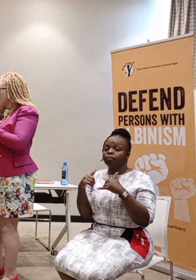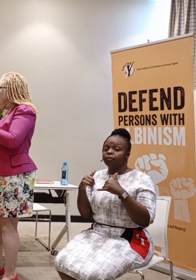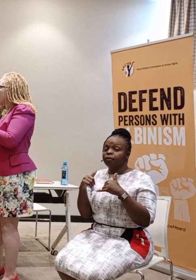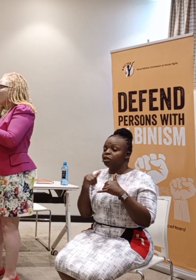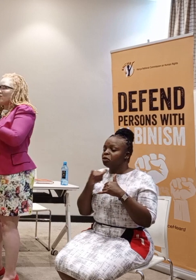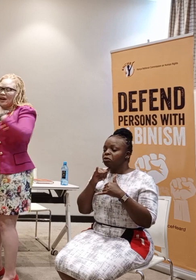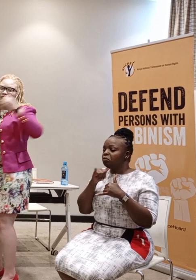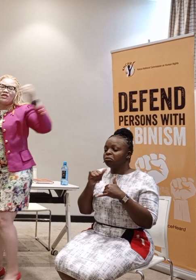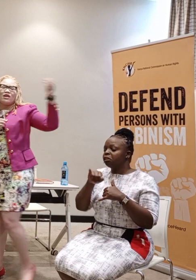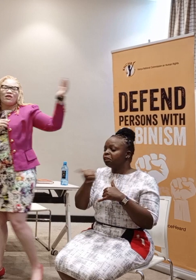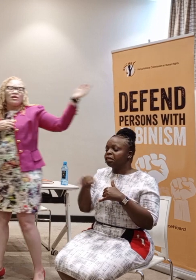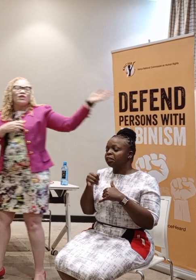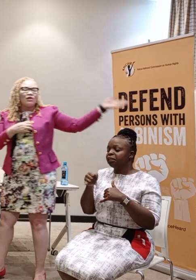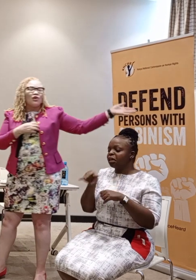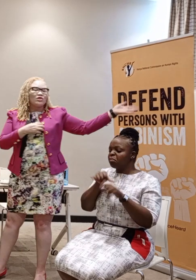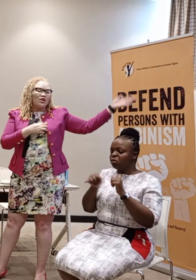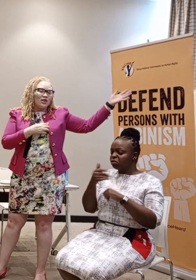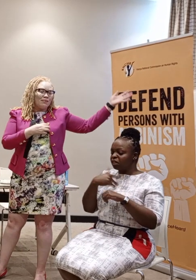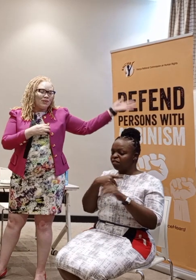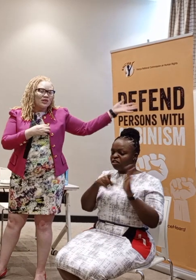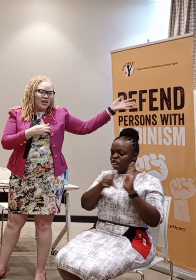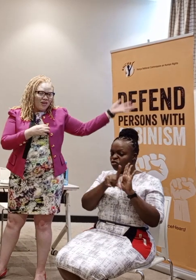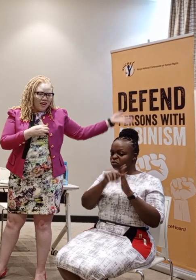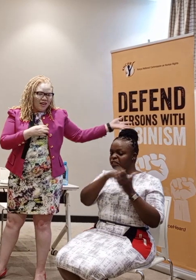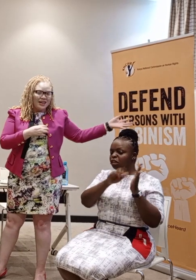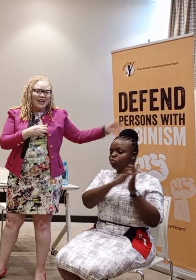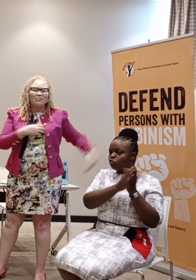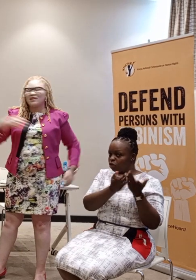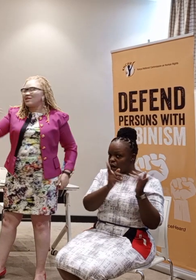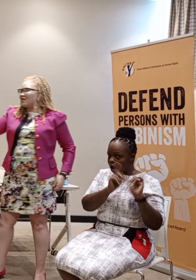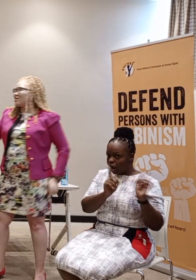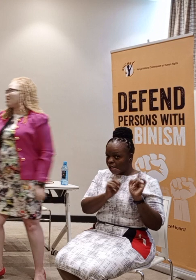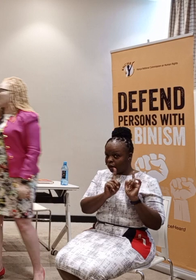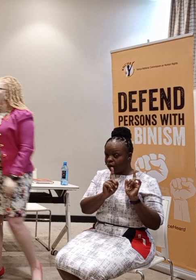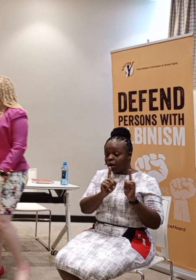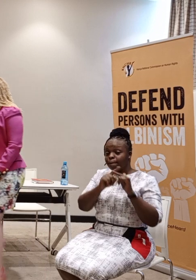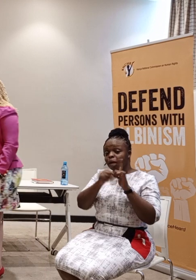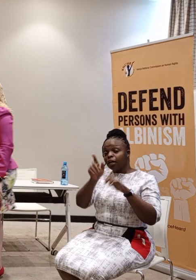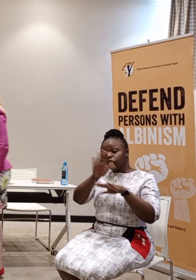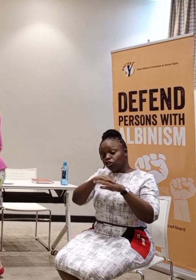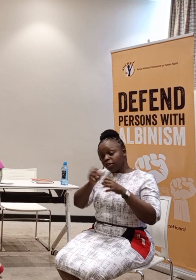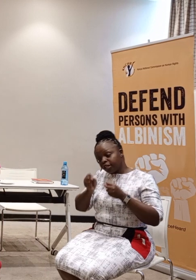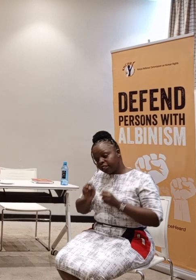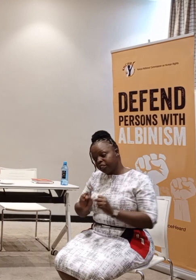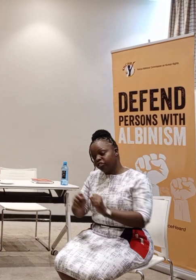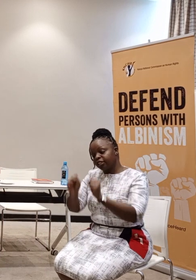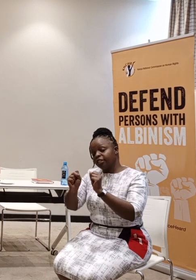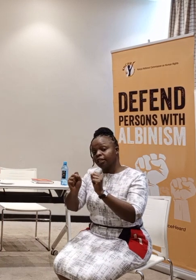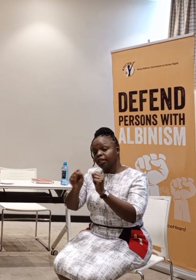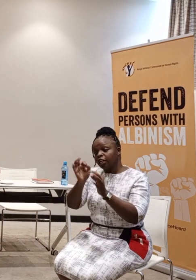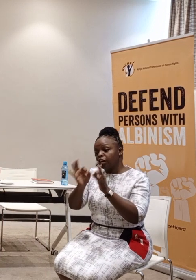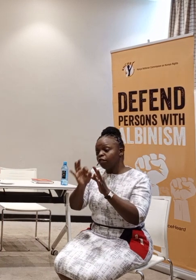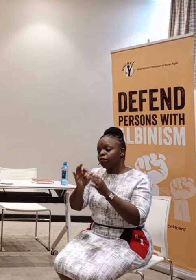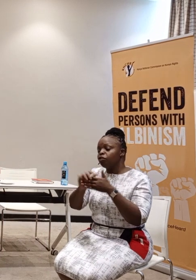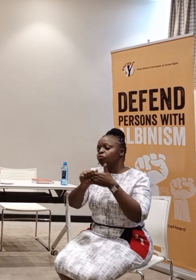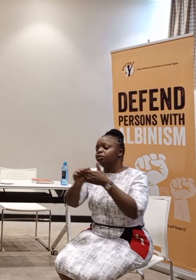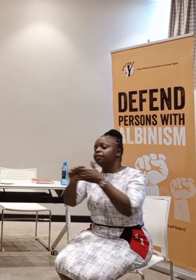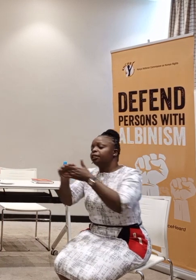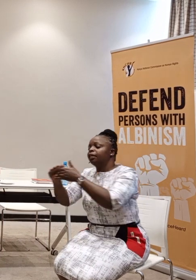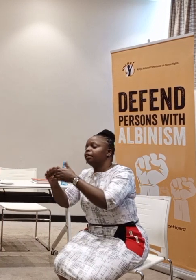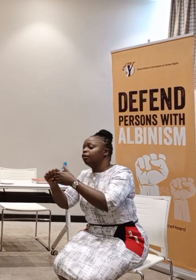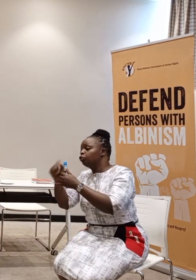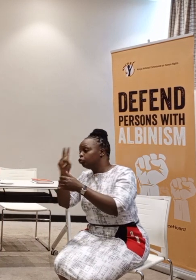not that just about having the laws in the books and all that, but in the street, Huyo mtu atakapeleka kwa polisi. Nani ambaye ripoti mtu